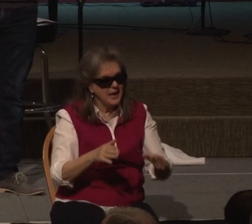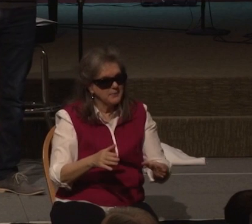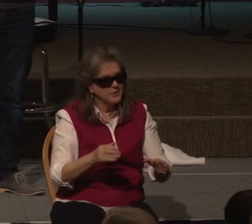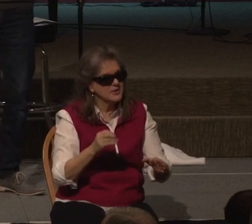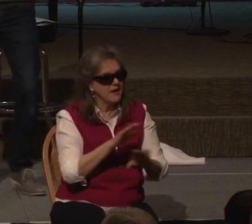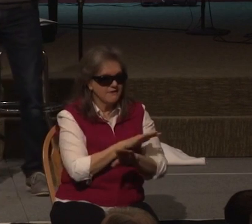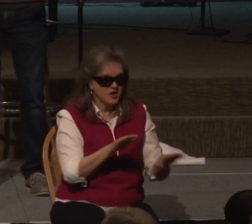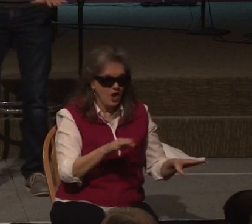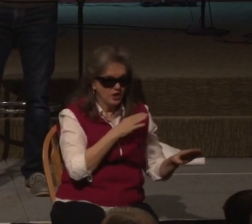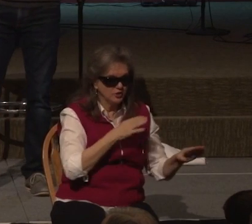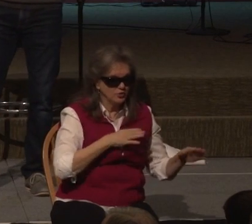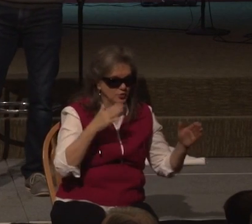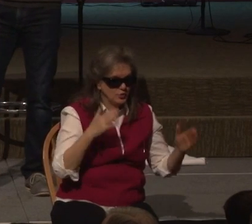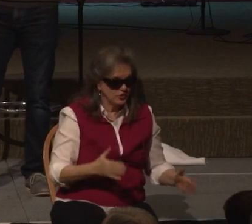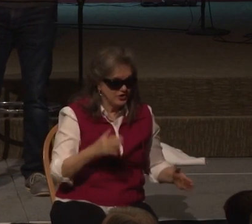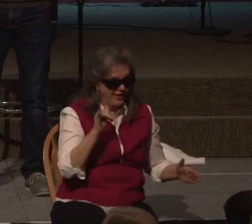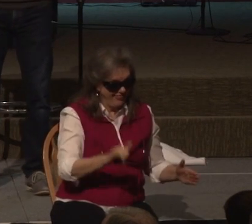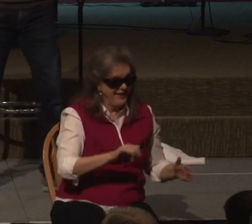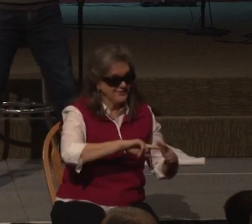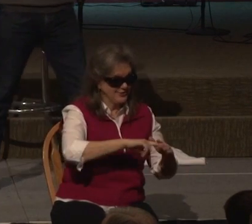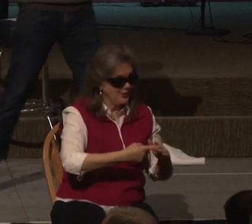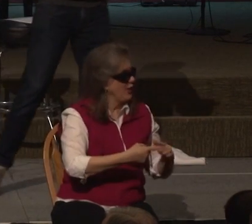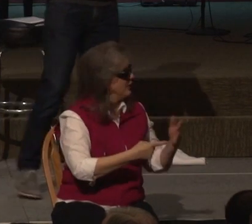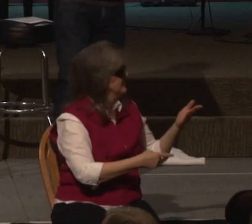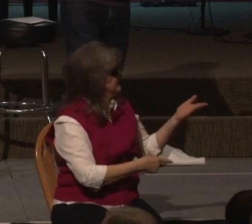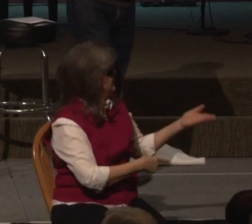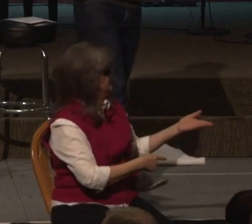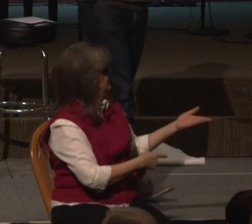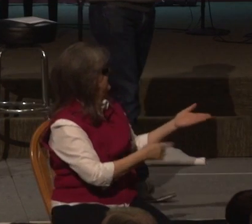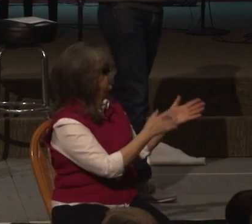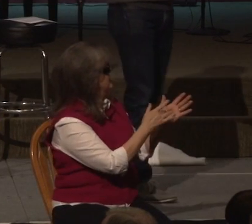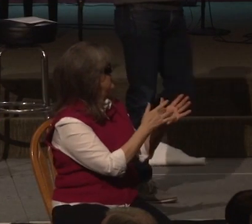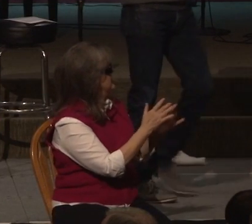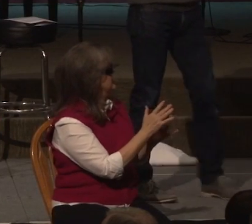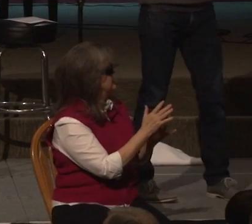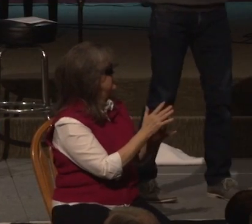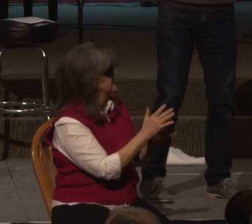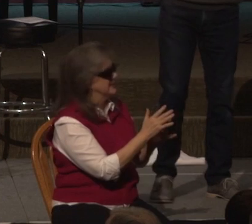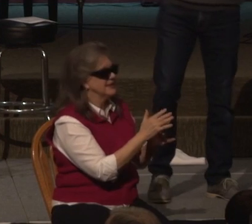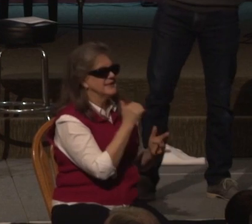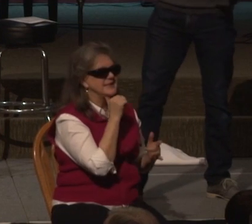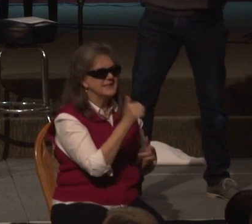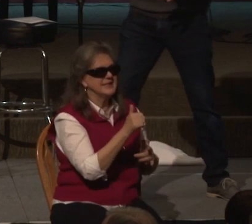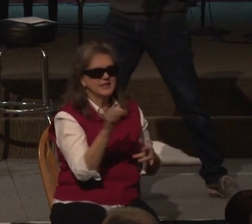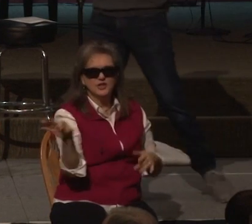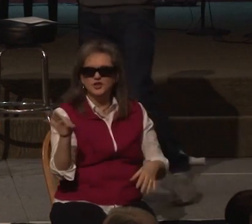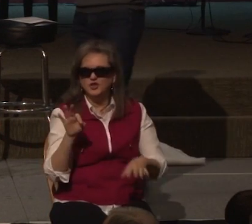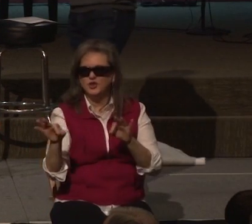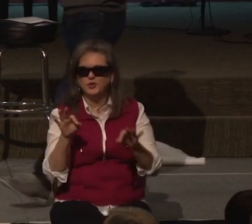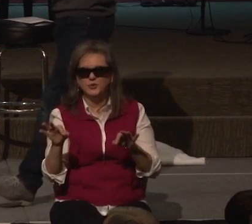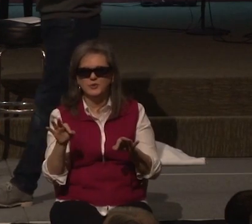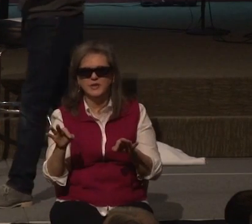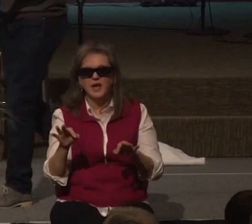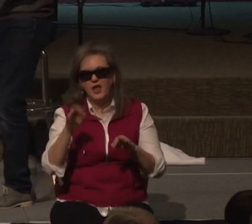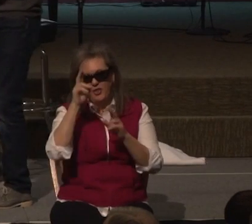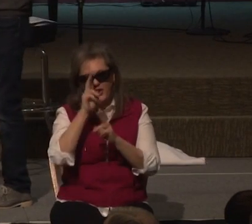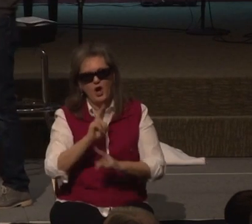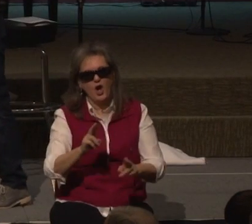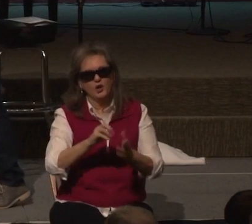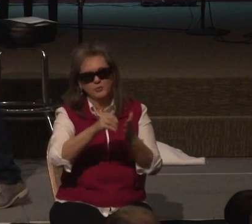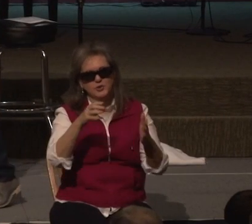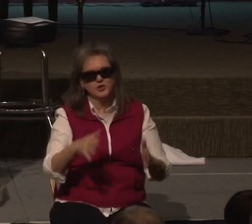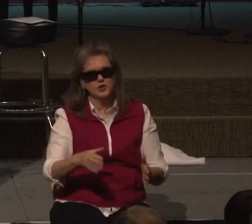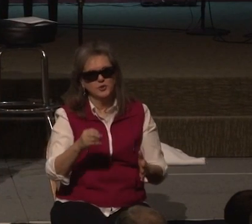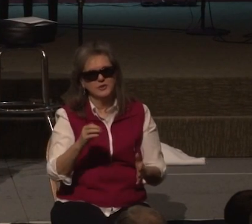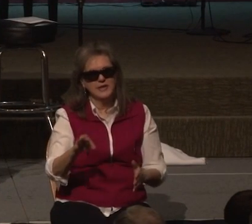of non-Christians. I mean, that's where it starts, at least. I mean, that's where Jesus started. See, Jesus did not choose the honor roll students at